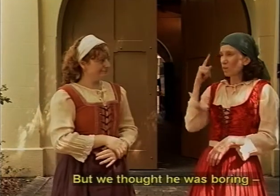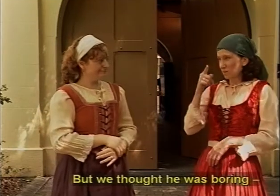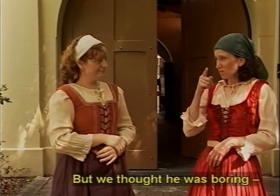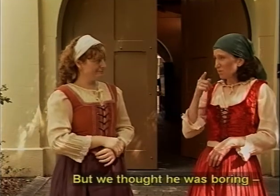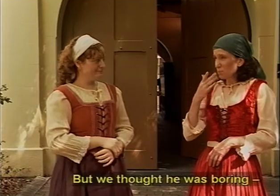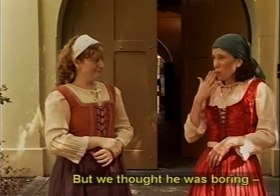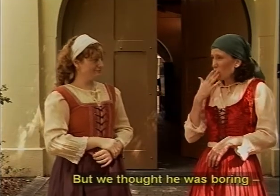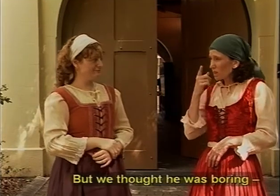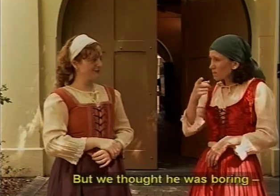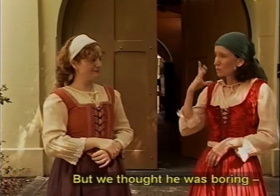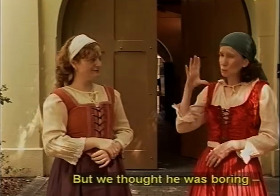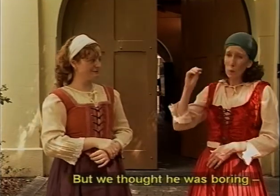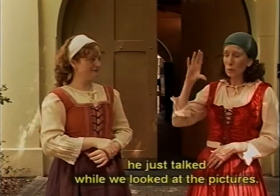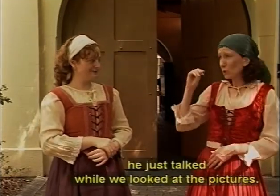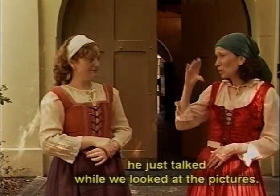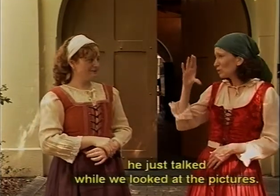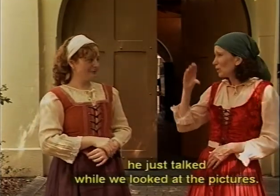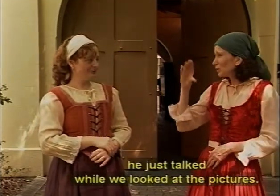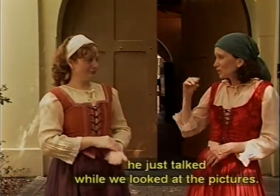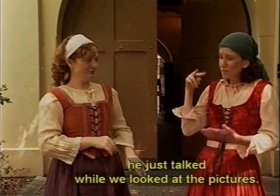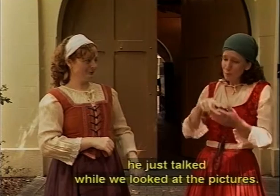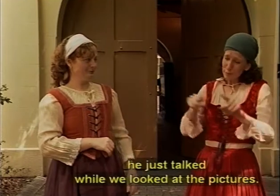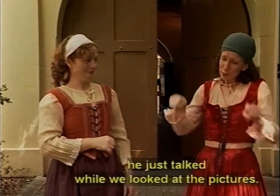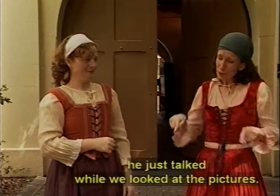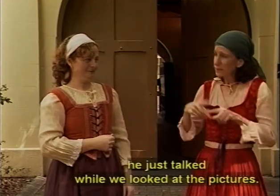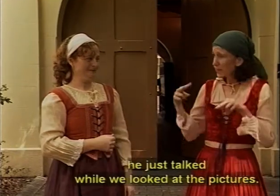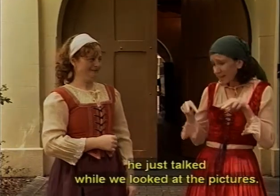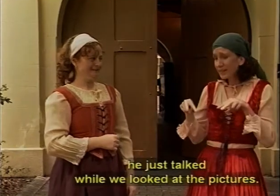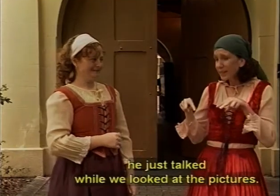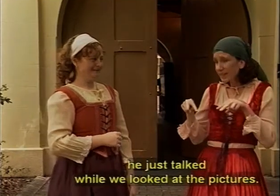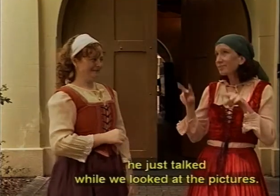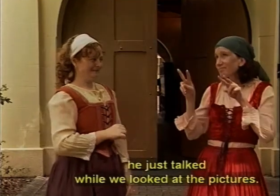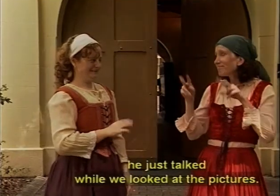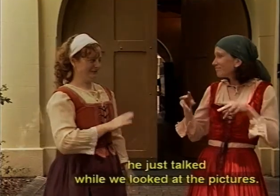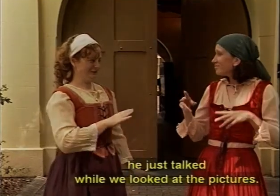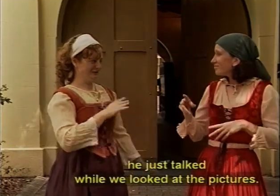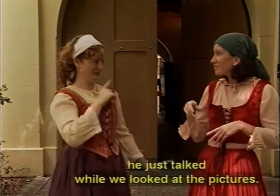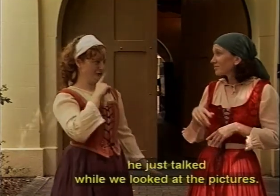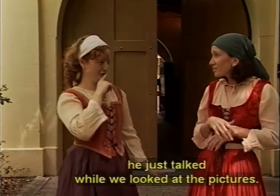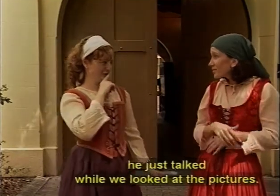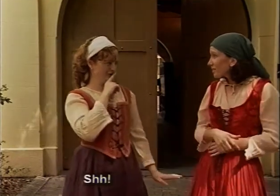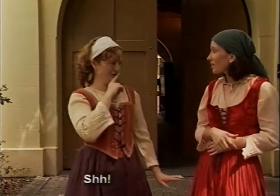But we thought he was boring. He just talked and talked, and we just had to sit and look at the pictures. Shh.